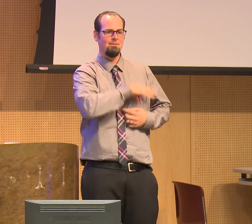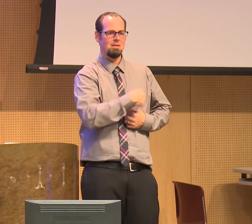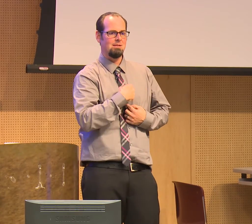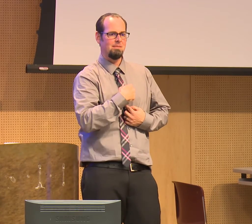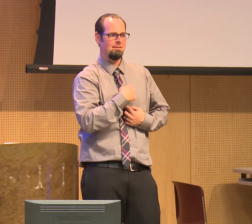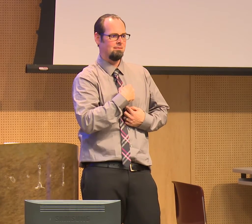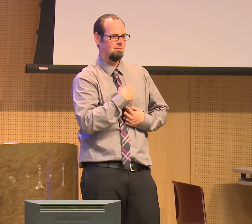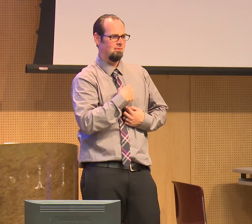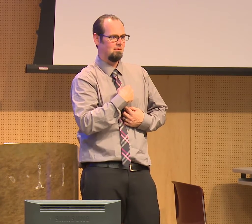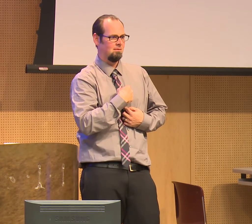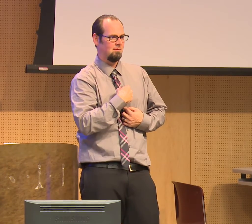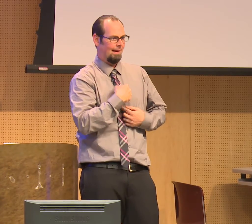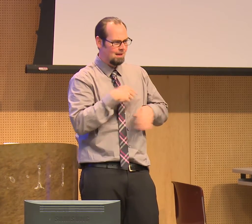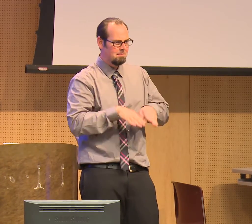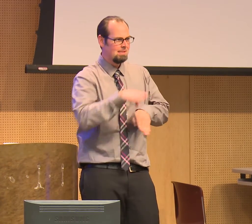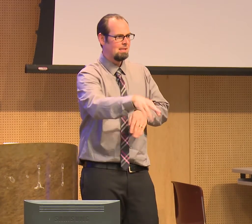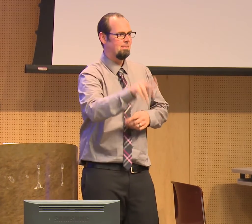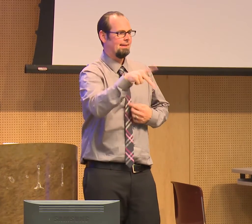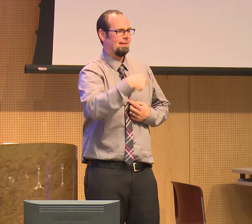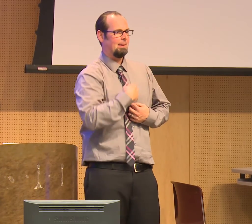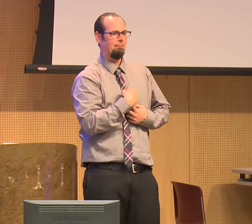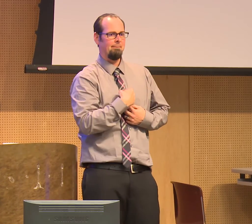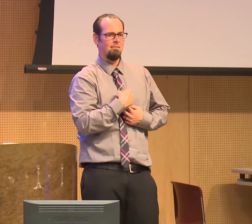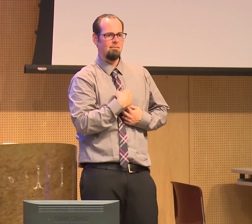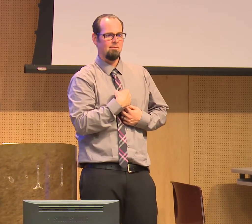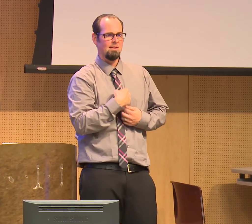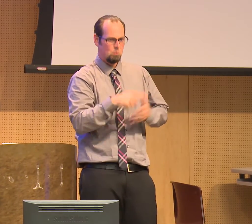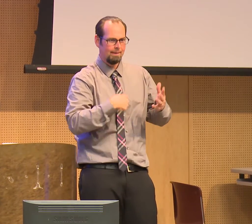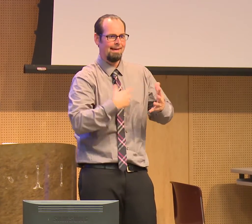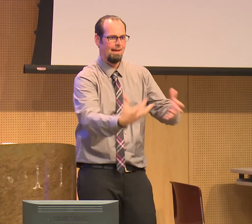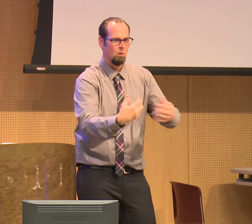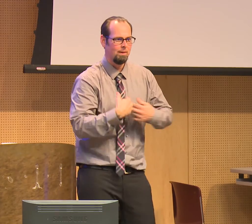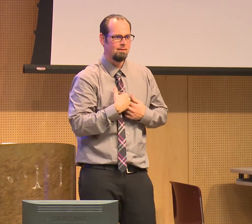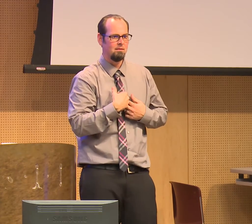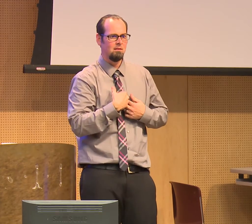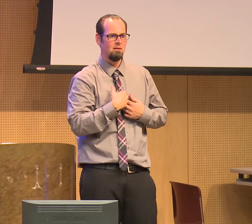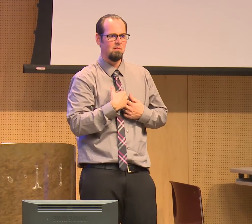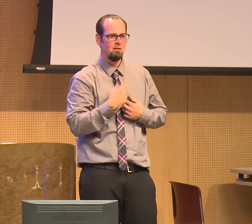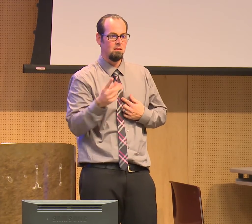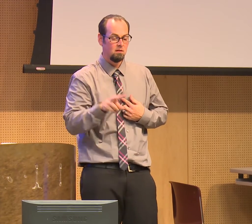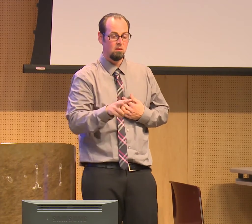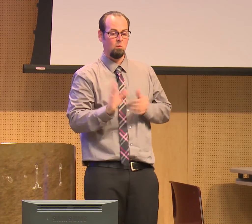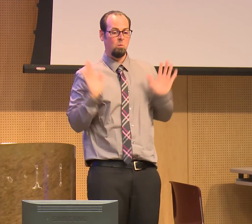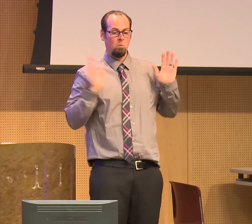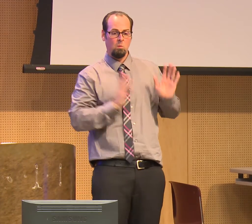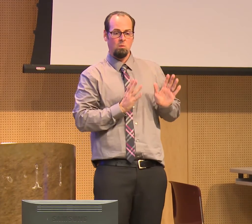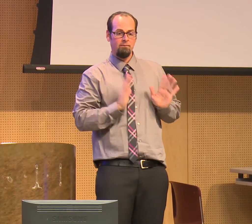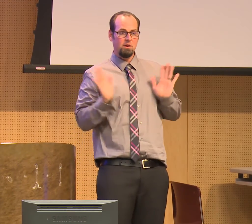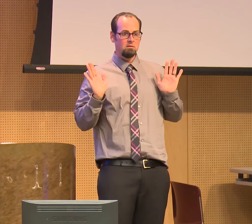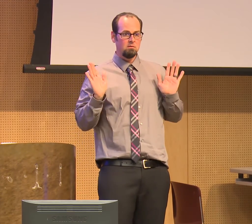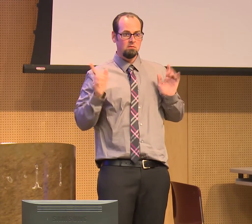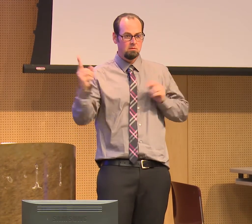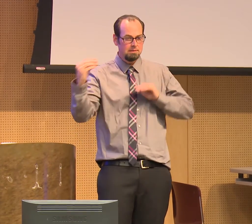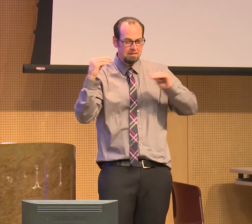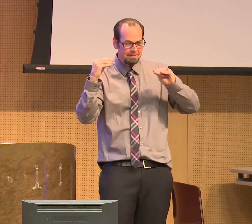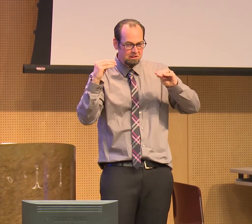the experience, and that was a benefit to me. I stepped up. I went ahead and learned what I needed for my